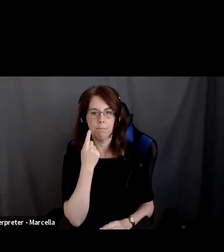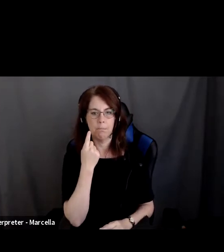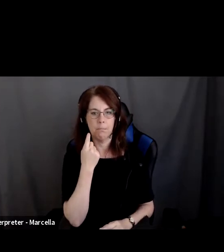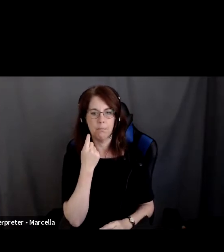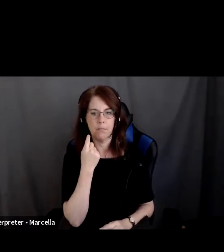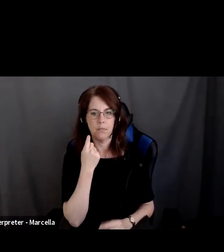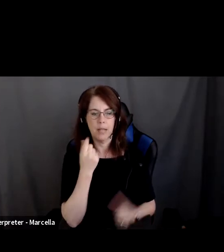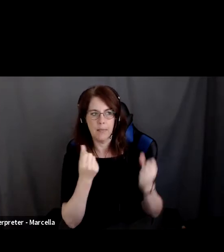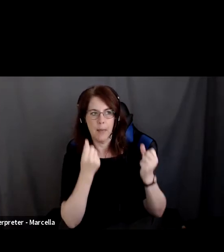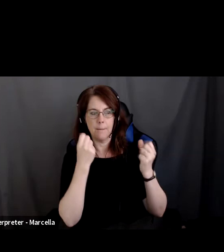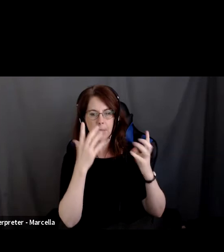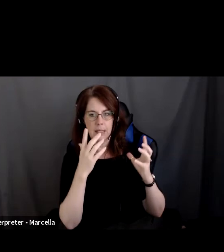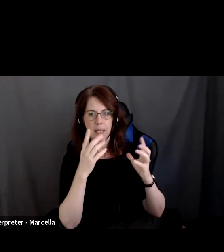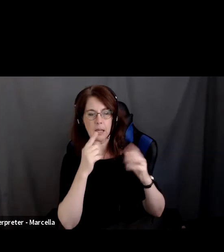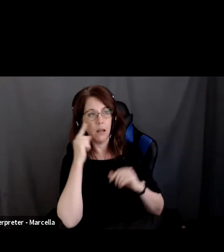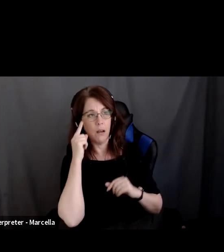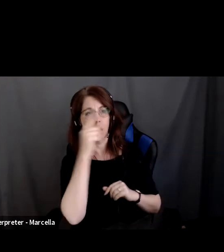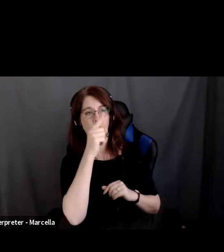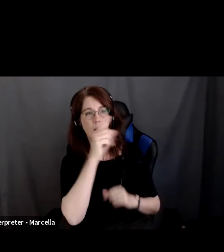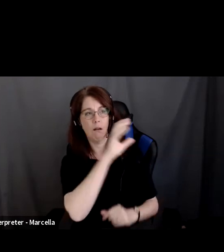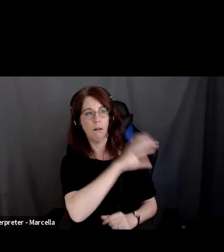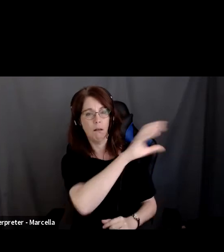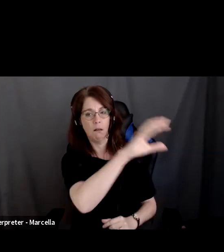many rural places have a